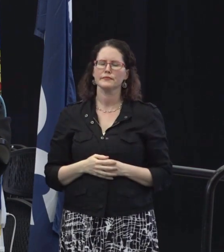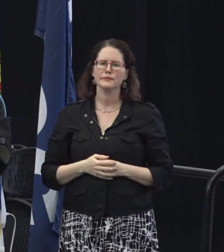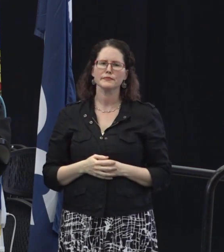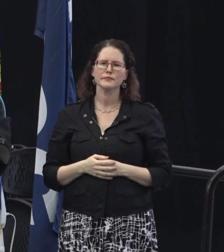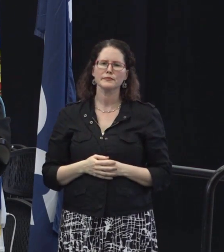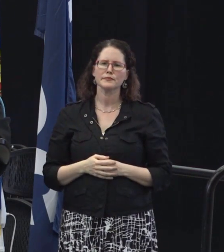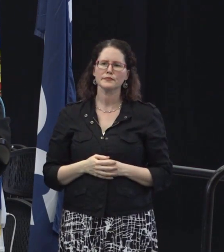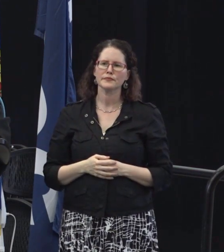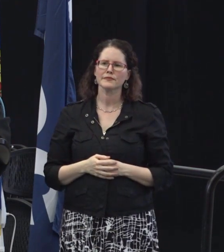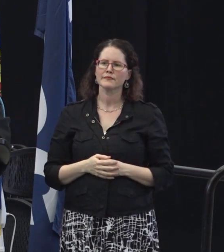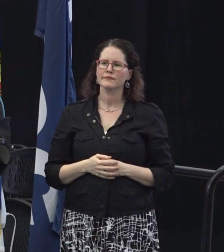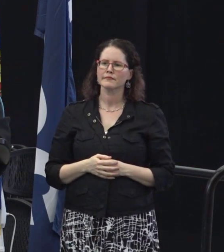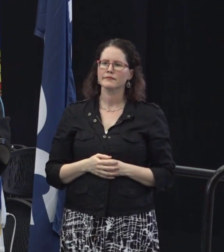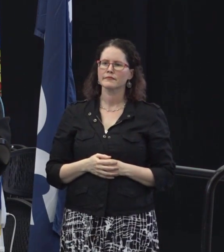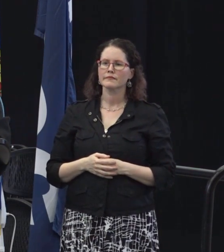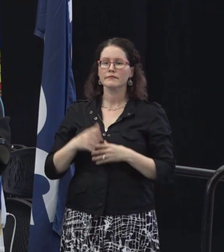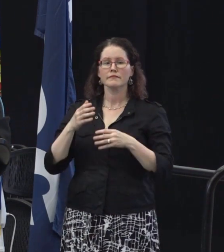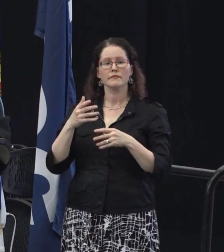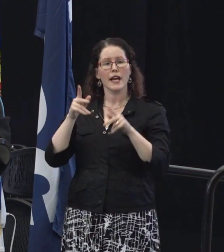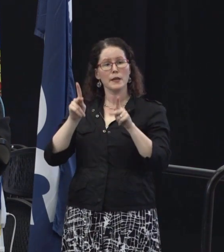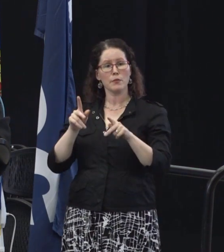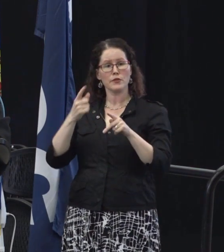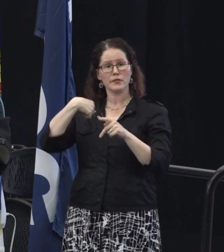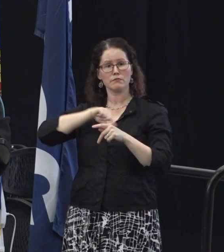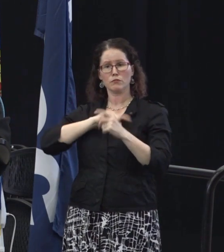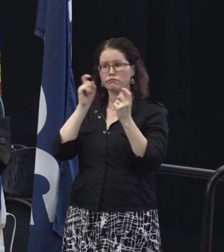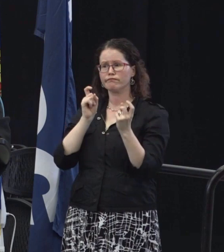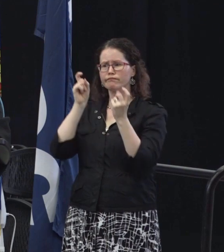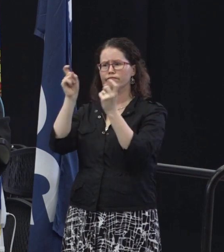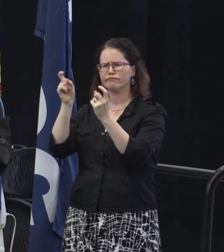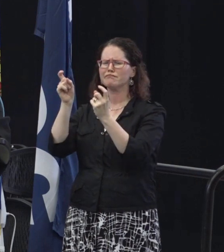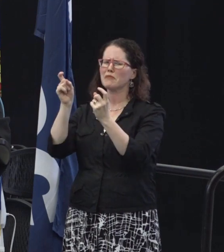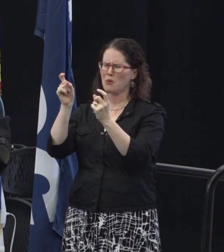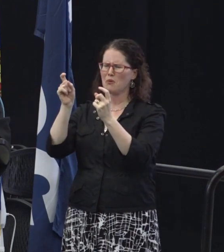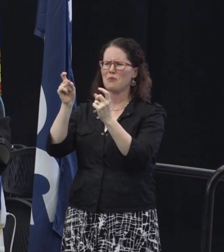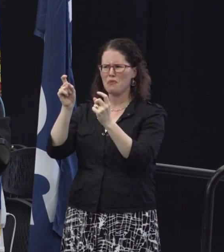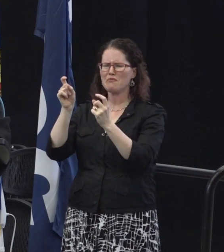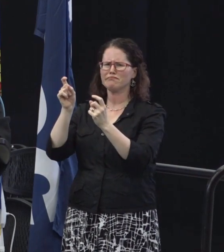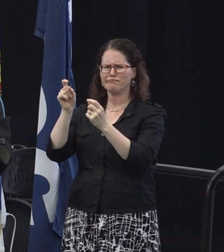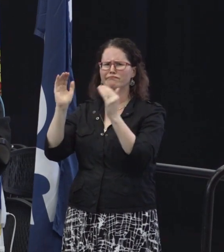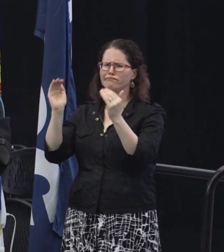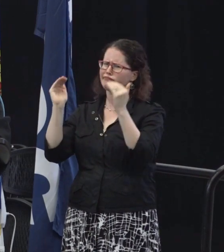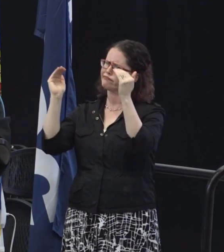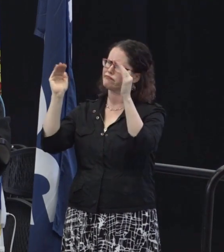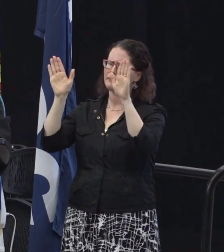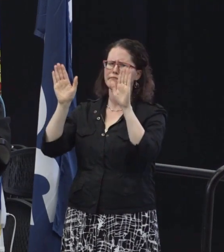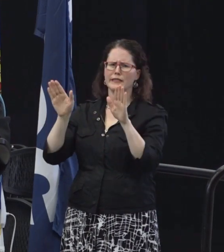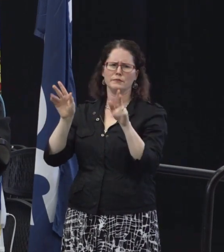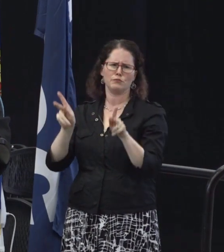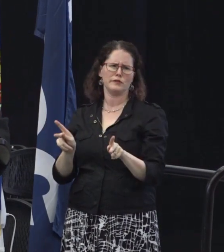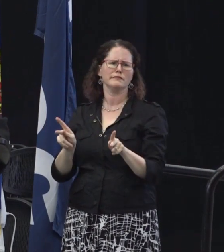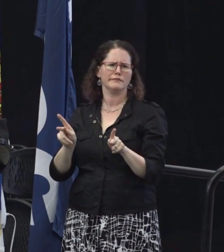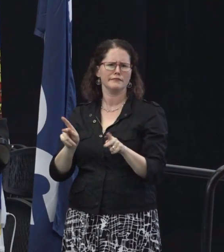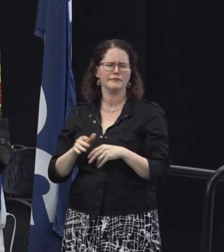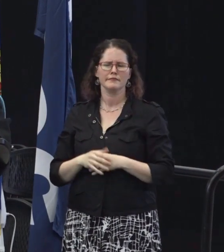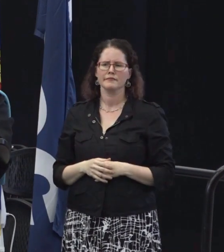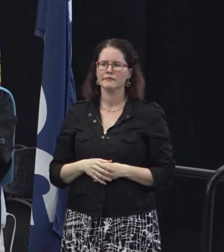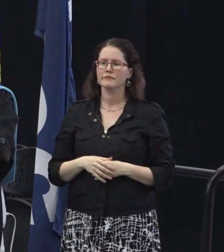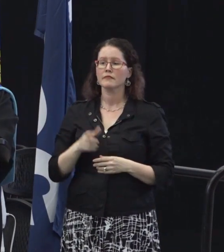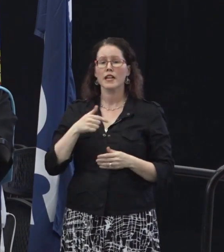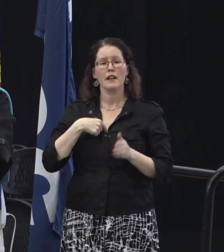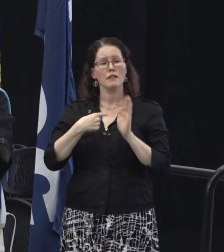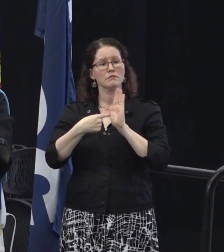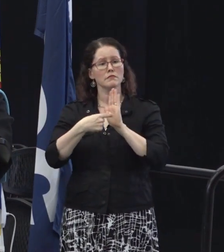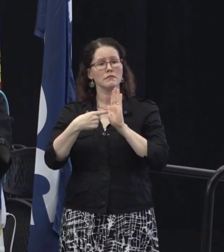honorary diploma recipient is an outstanding candidate for such recognition. Today, on the behalf of the School